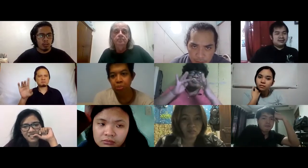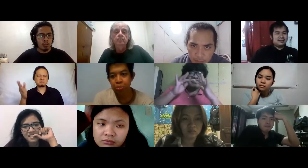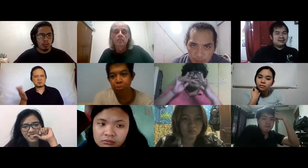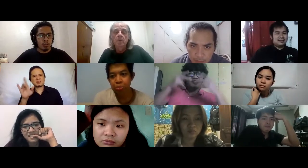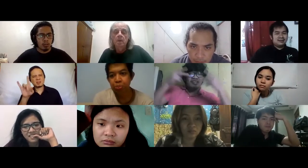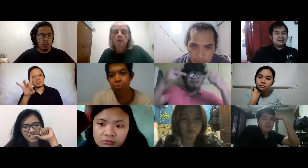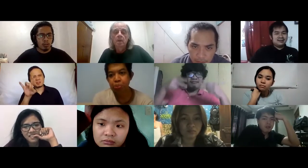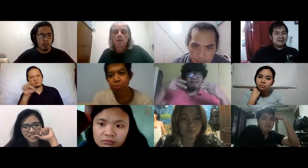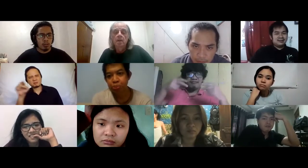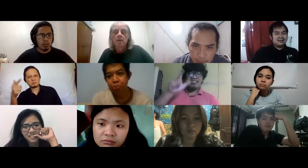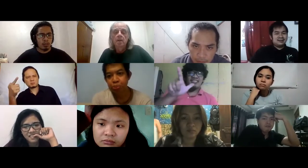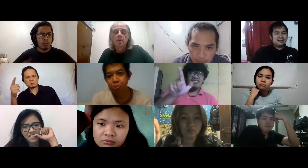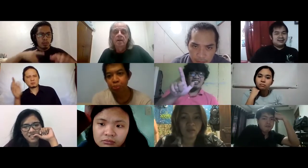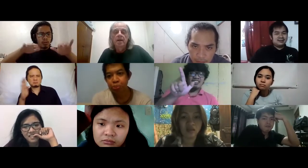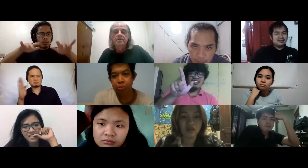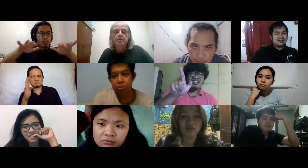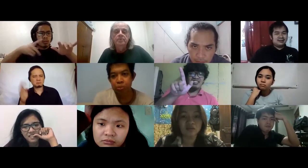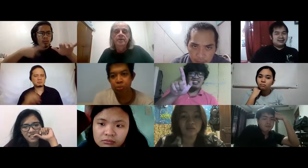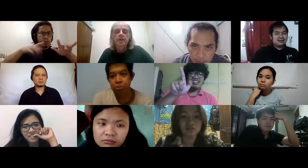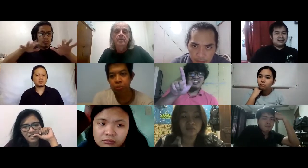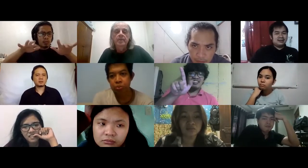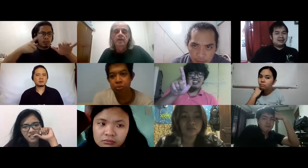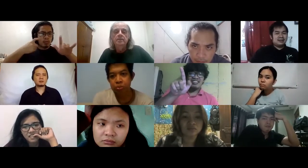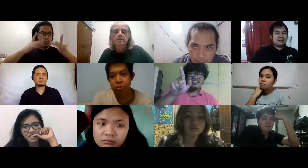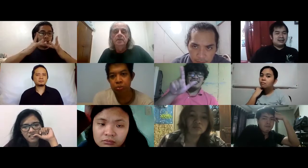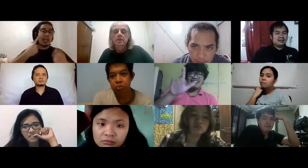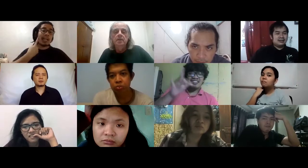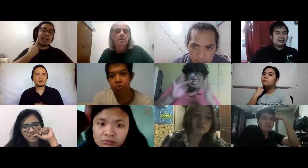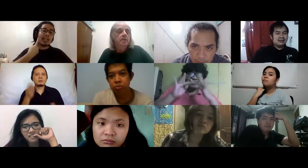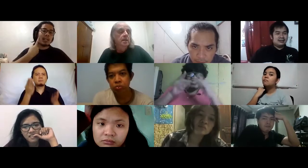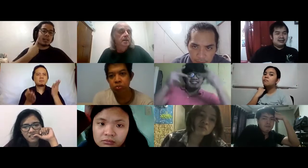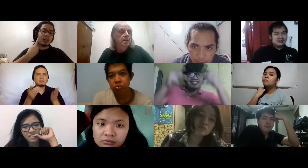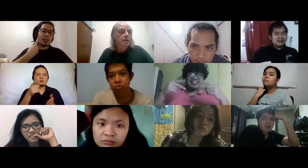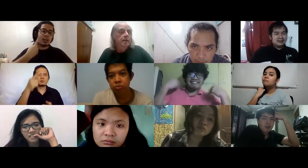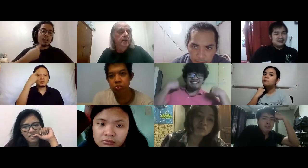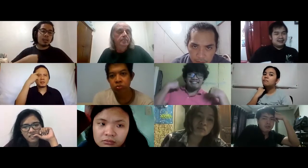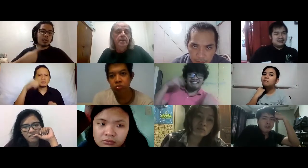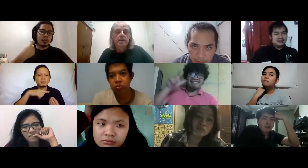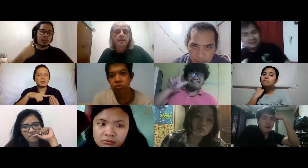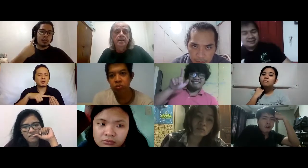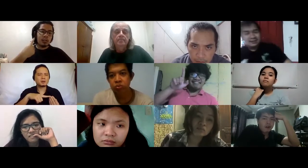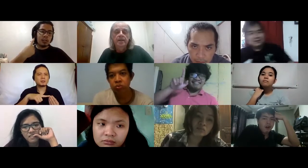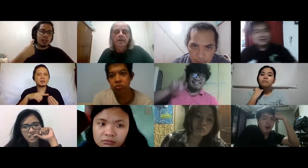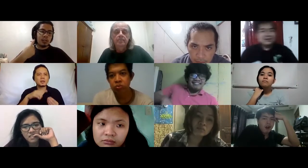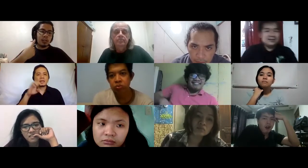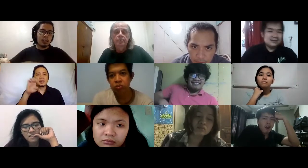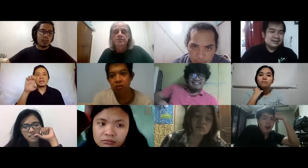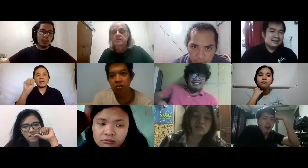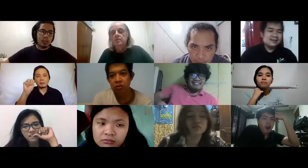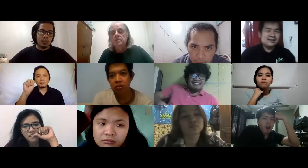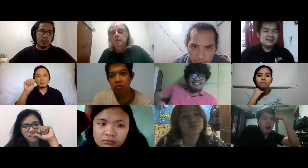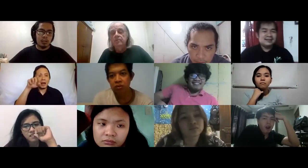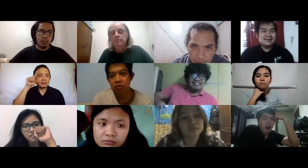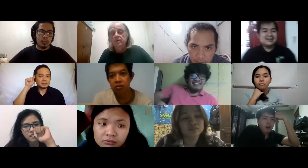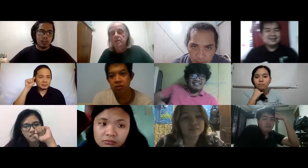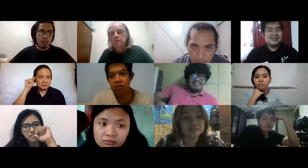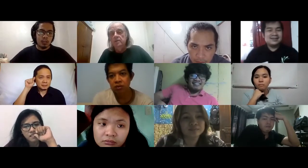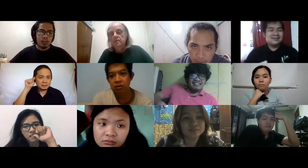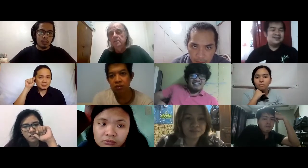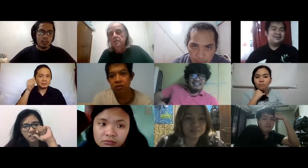21. I think you're thinking about E.M. Gallaudet became principal